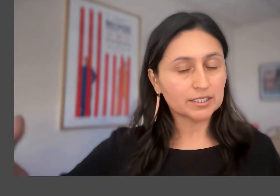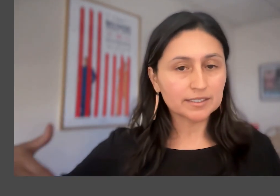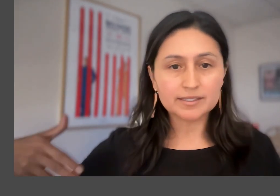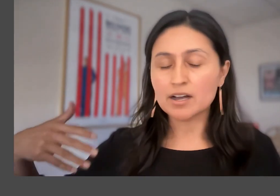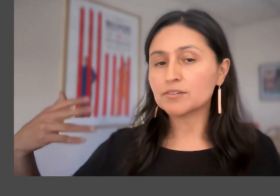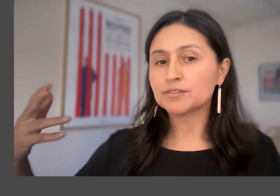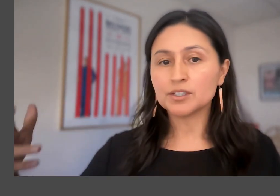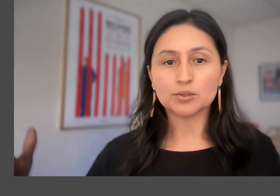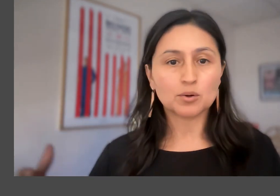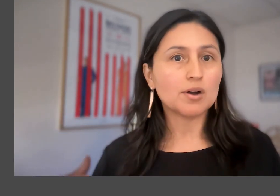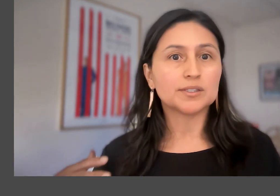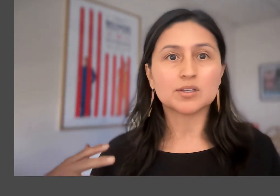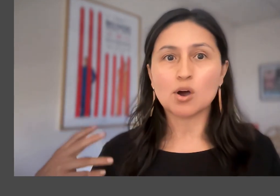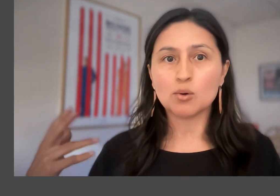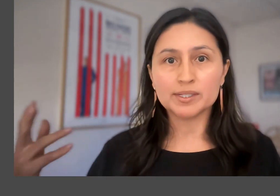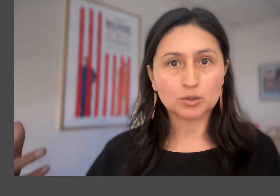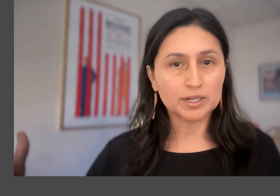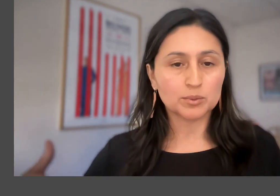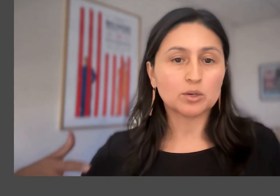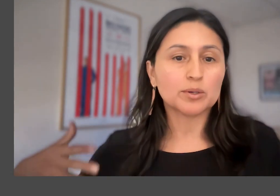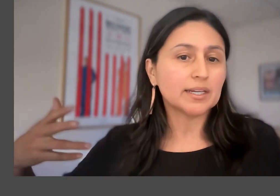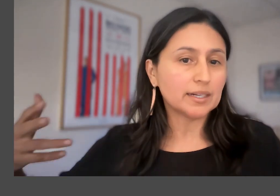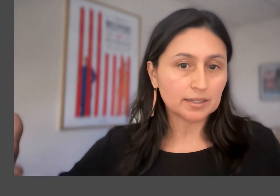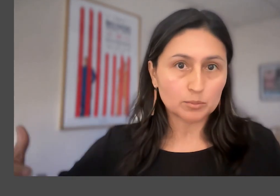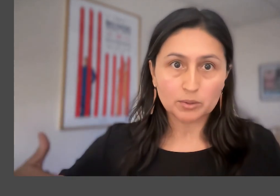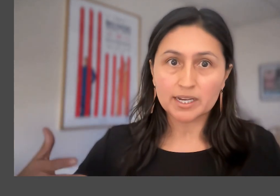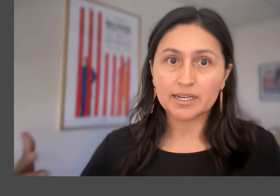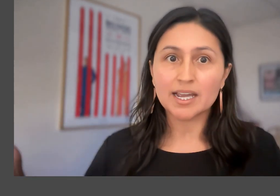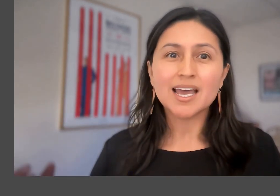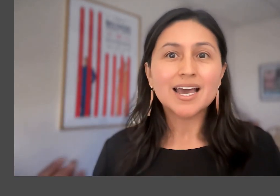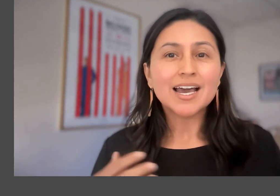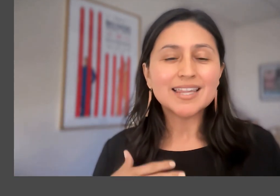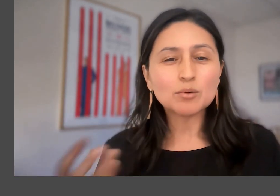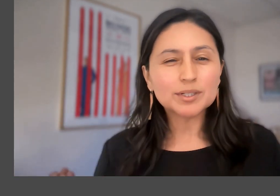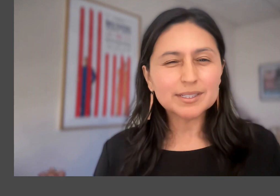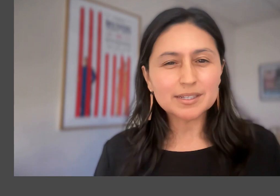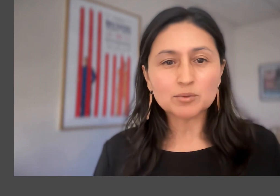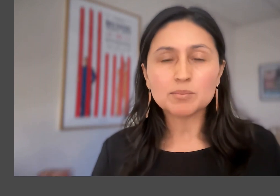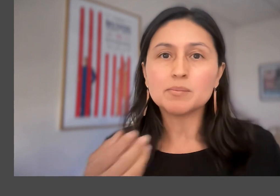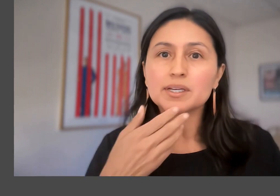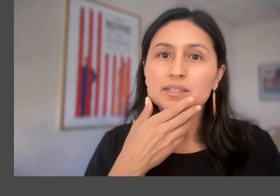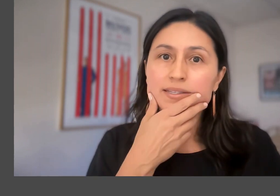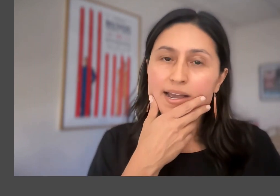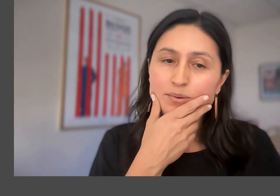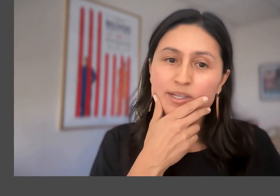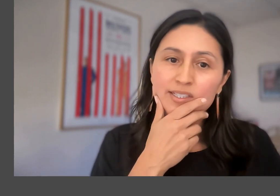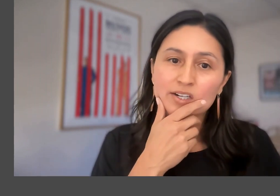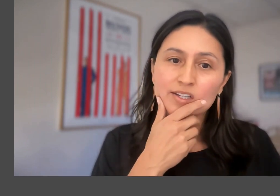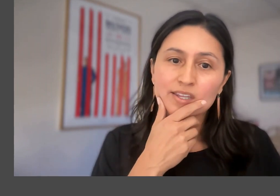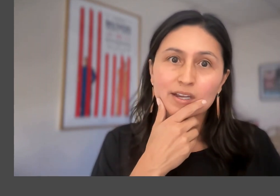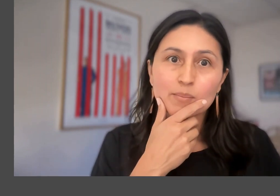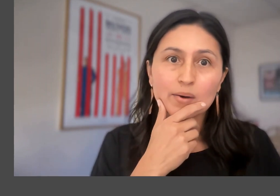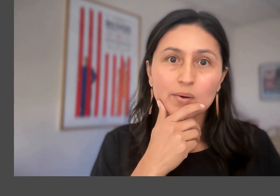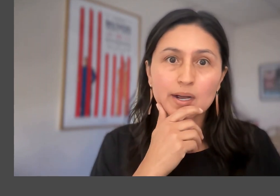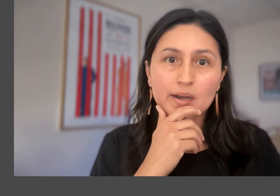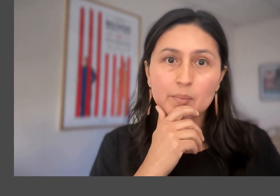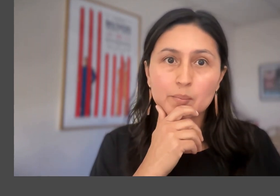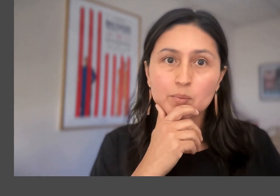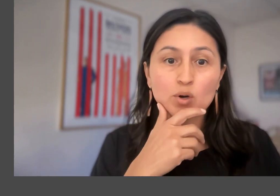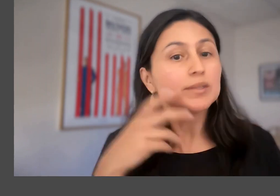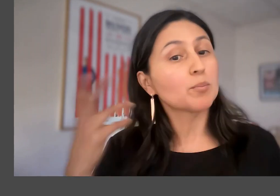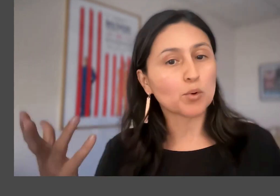trying to heal itself. You know, it's always recreating and recreating. And that really stuck with me because I really started to think